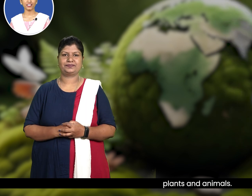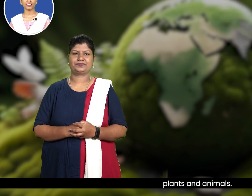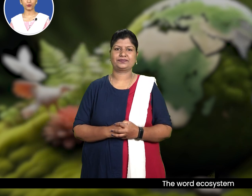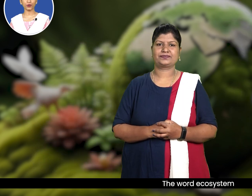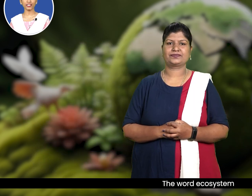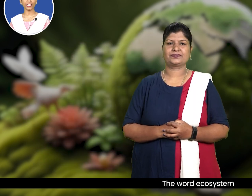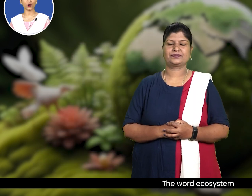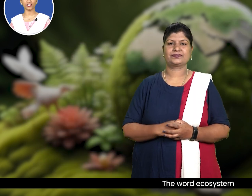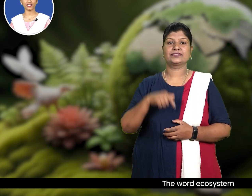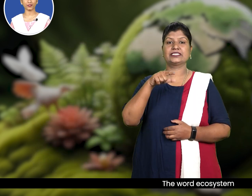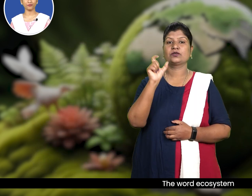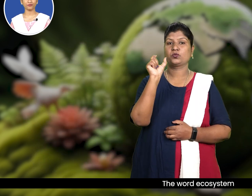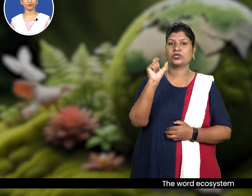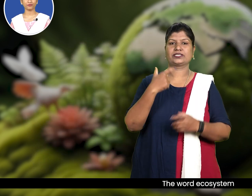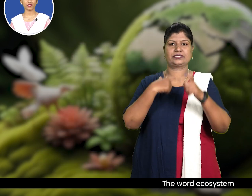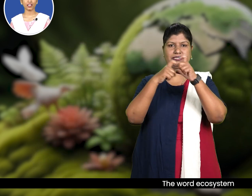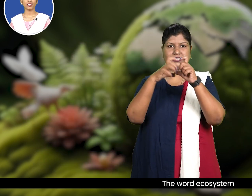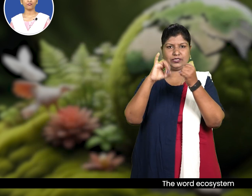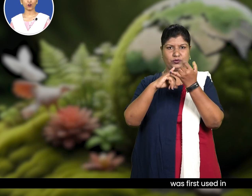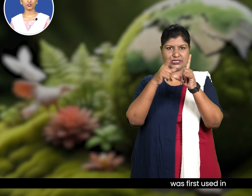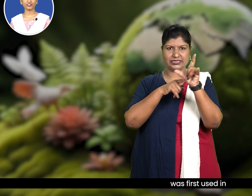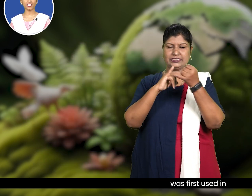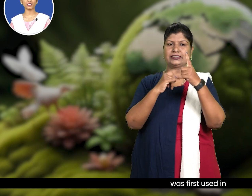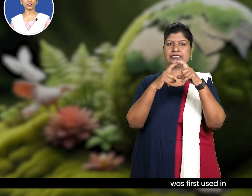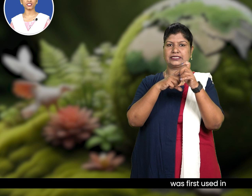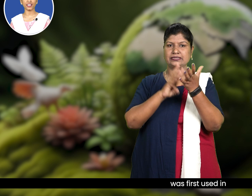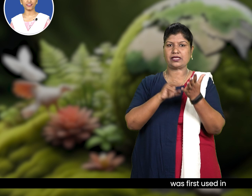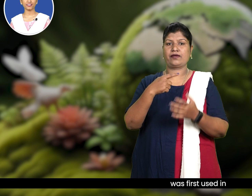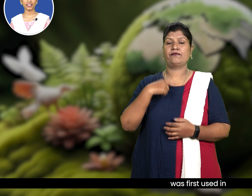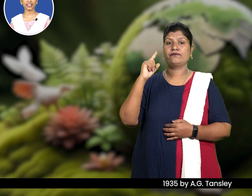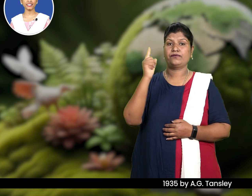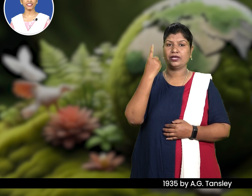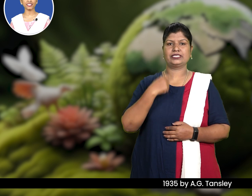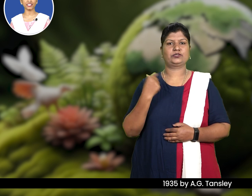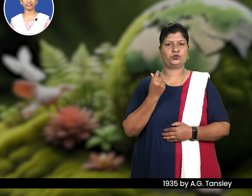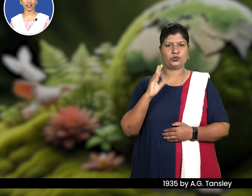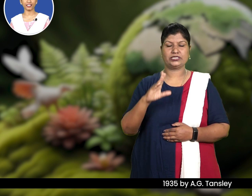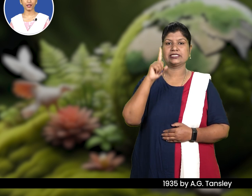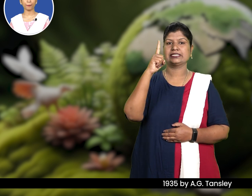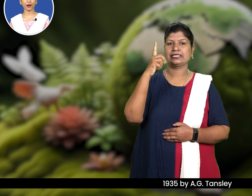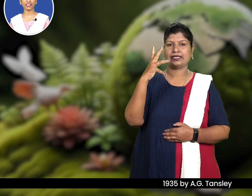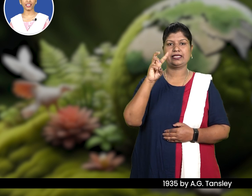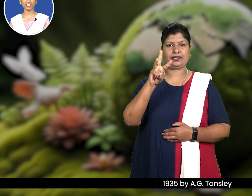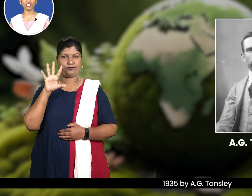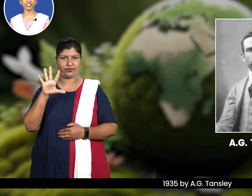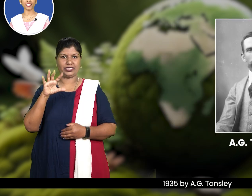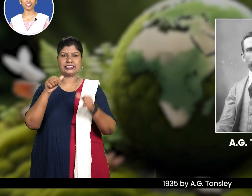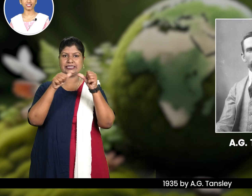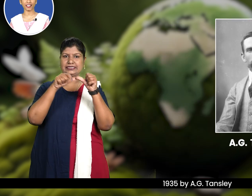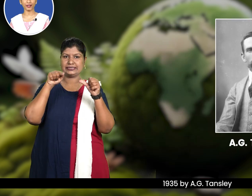The word ecosystem was first used in 1935 by A.G. Tansley,